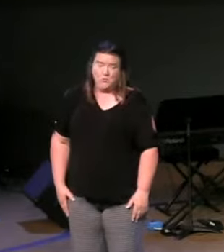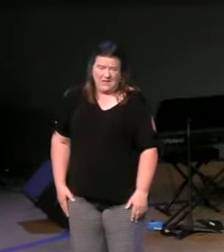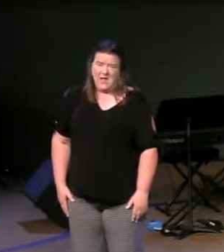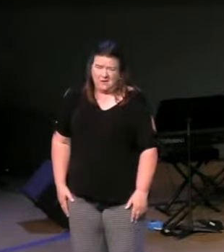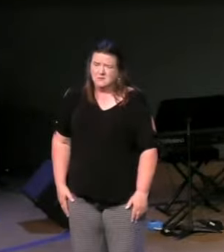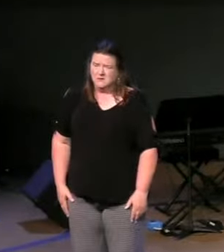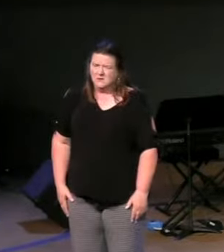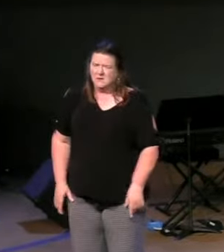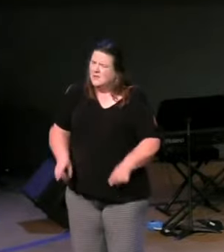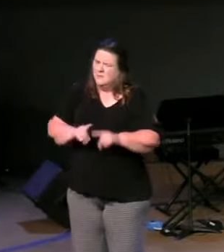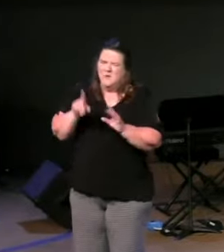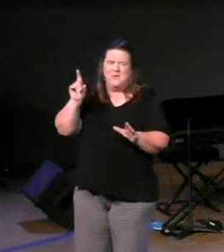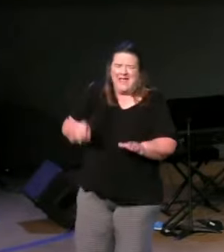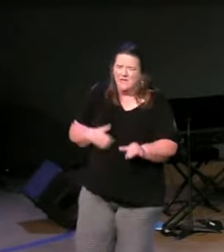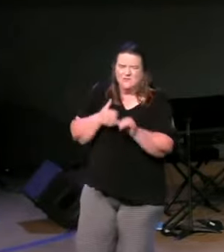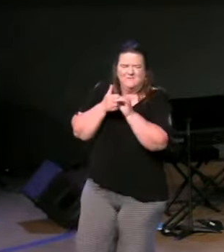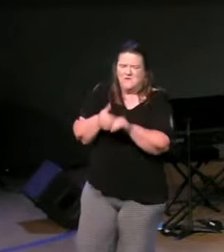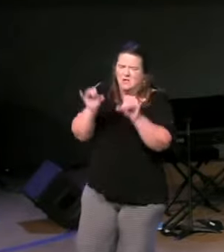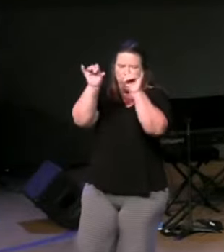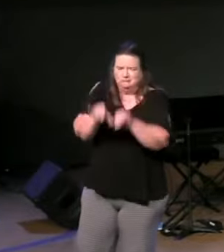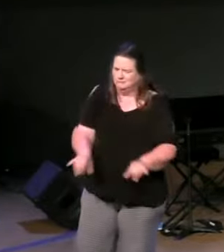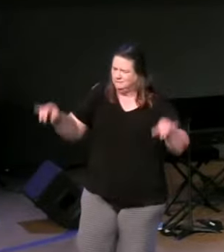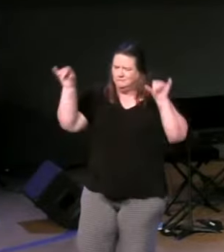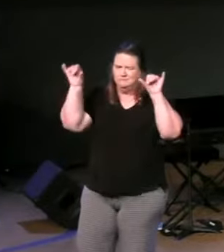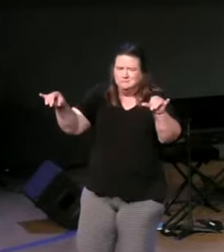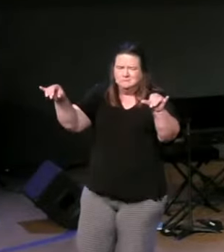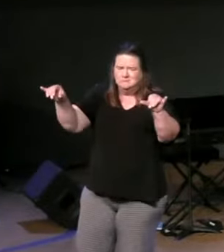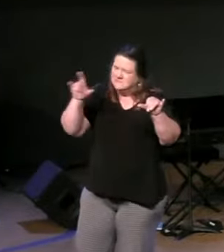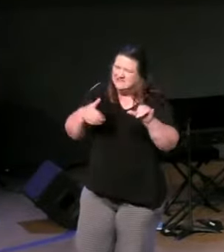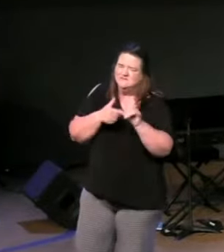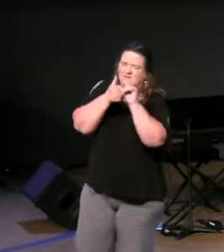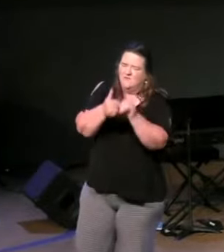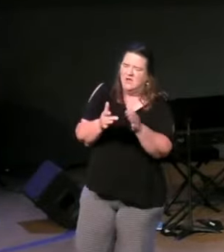has to. We have to follow it to the letter.